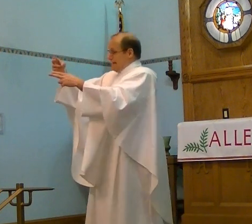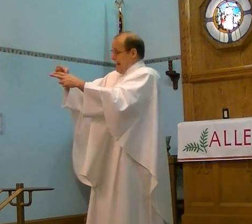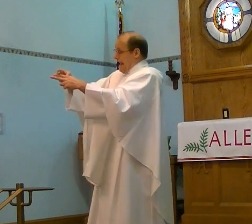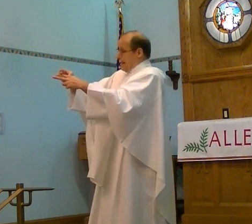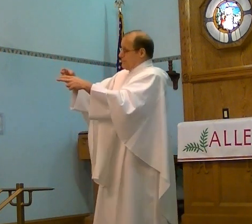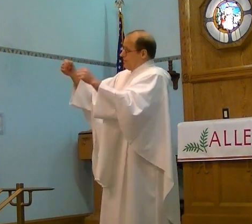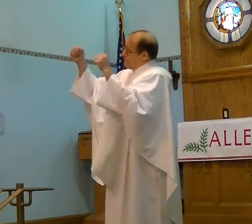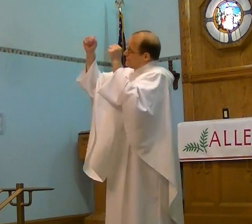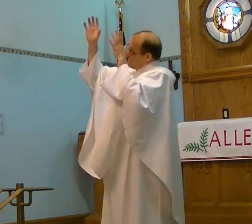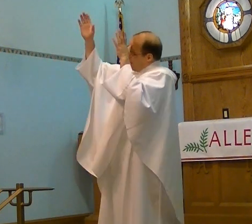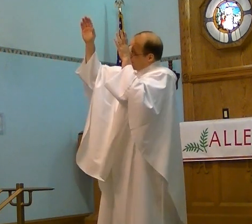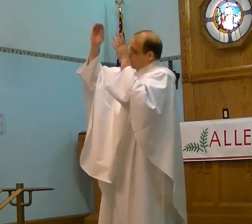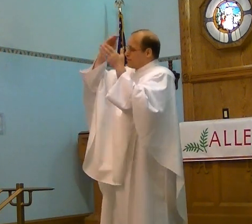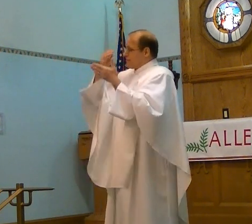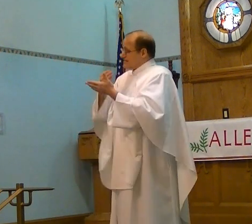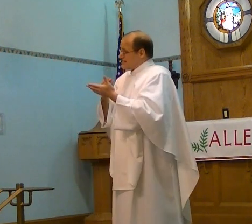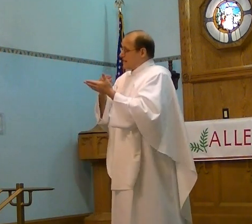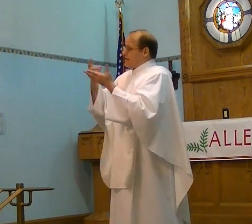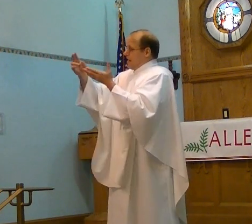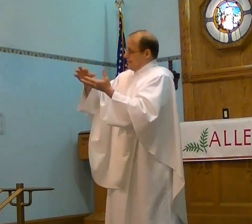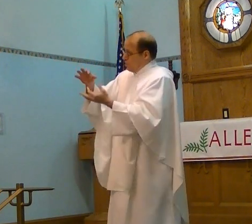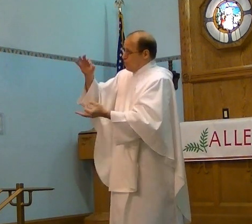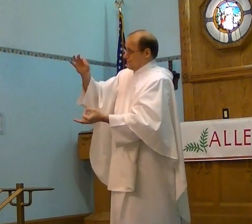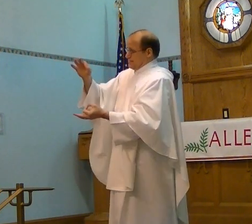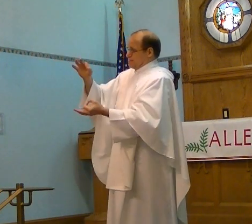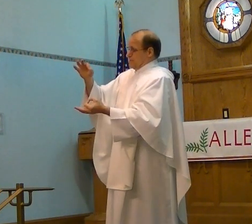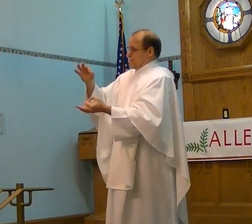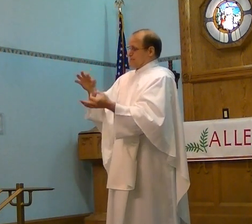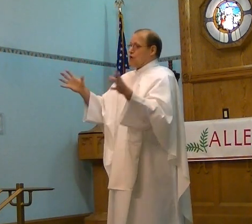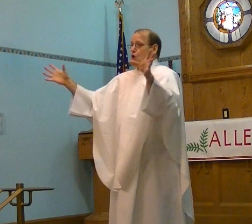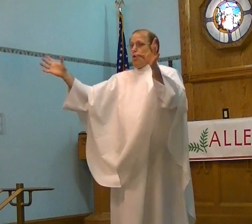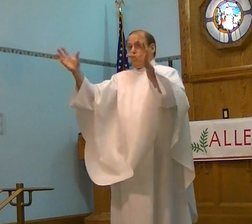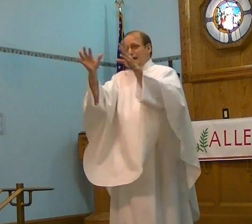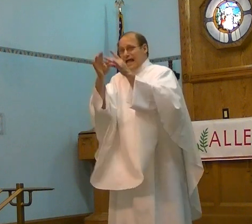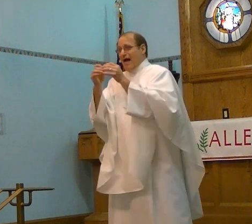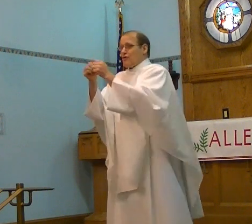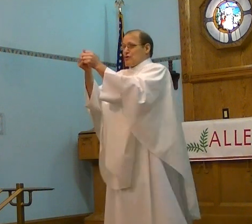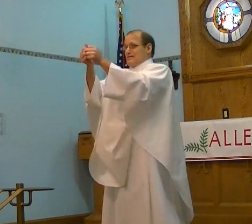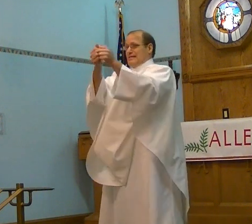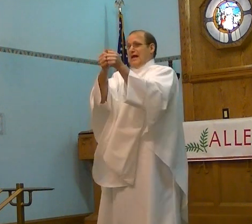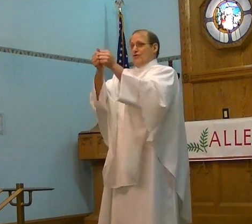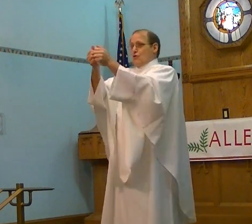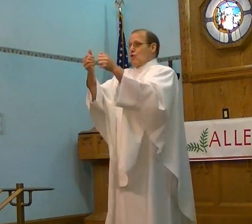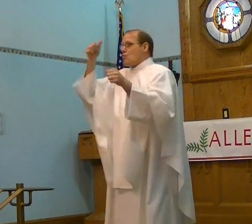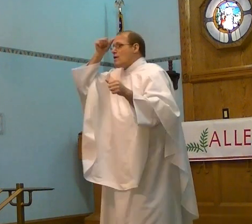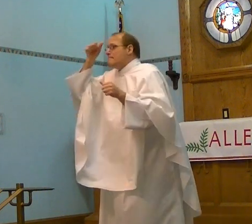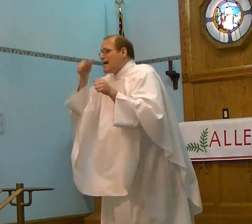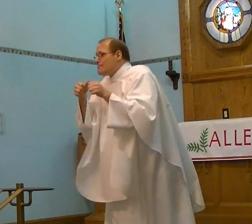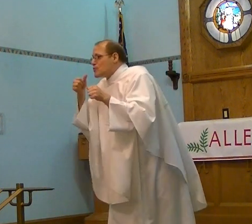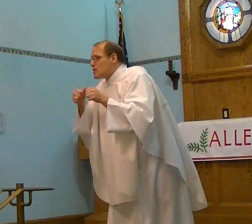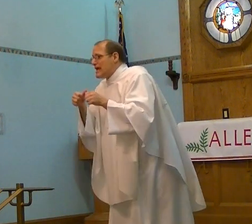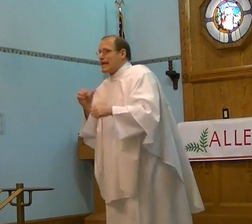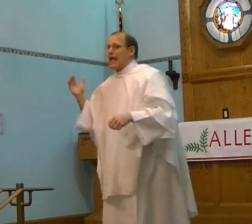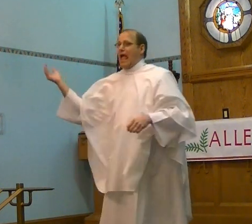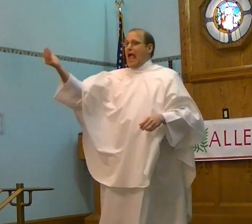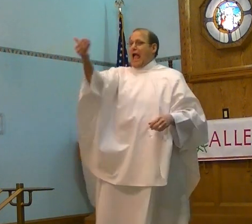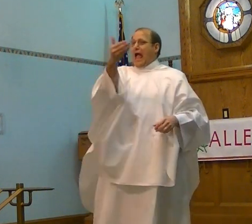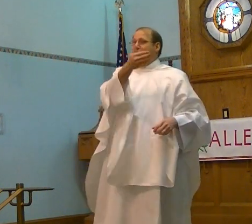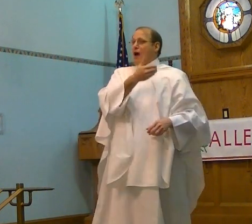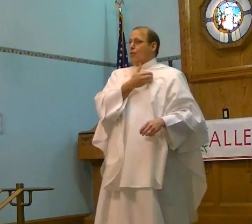name of the Father, the Son, and the Holy Spirit. We gather together, remembering our